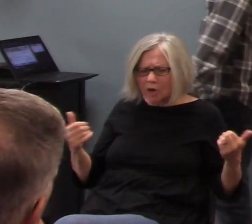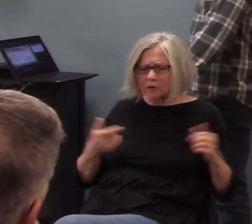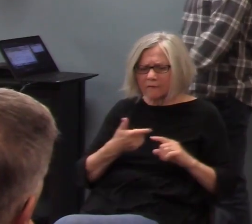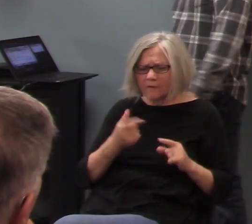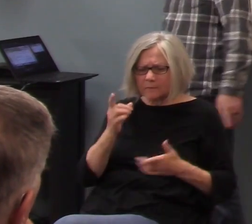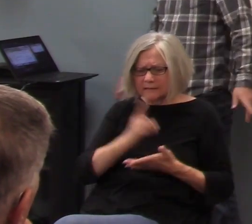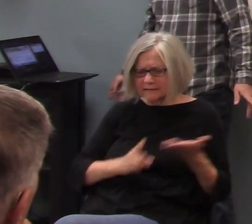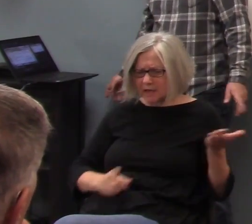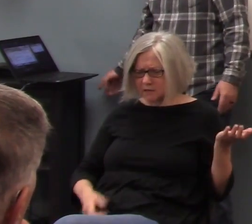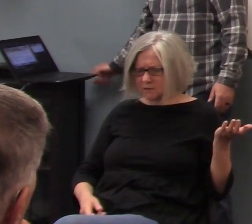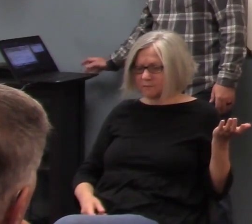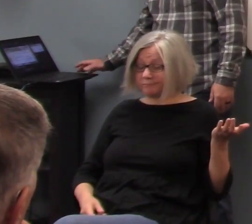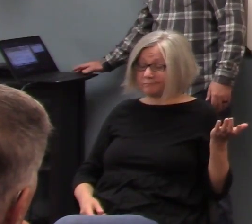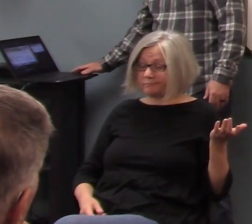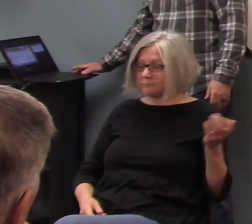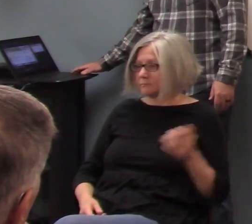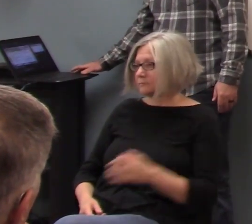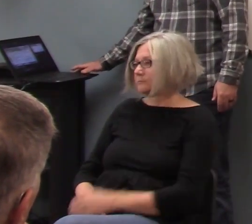Okay?